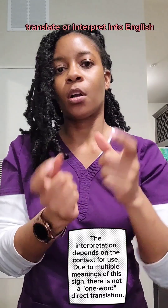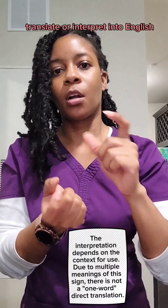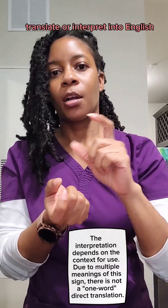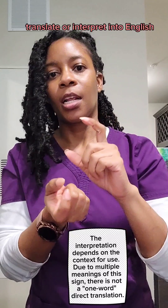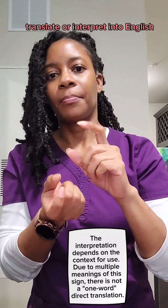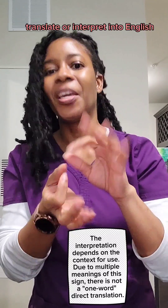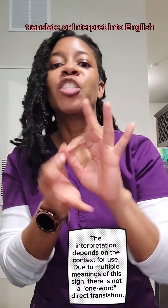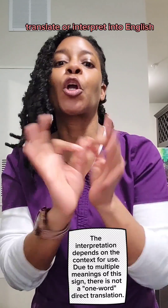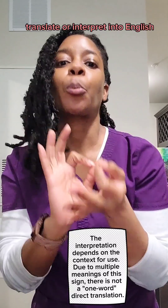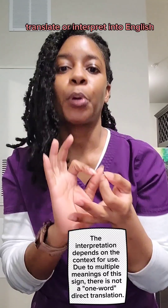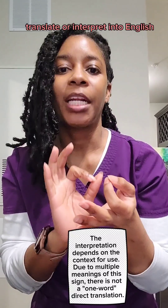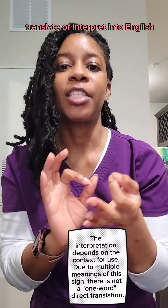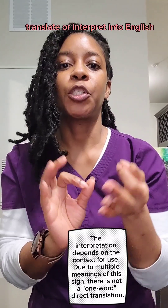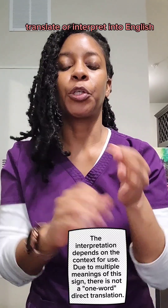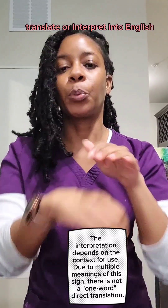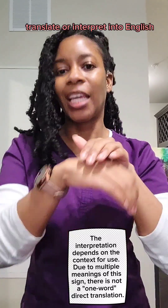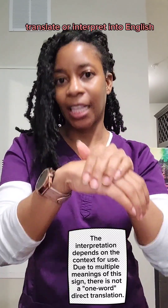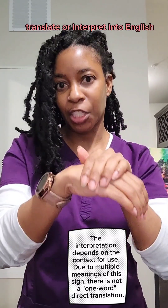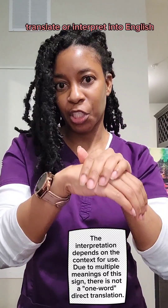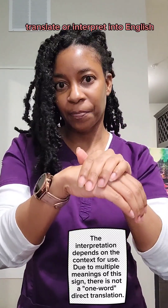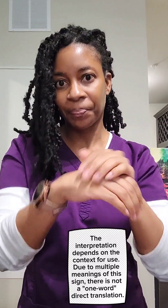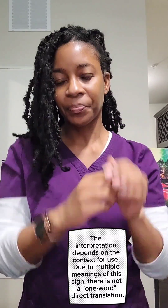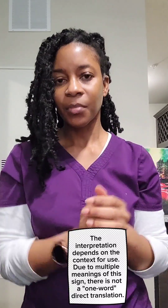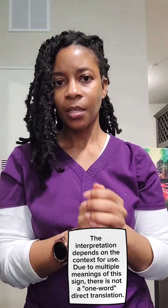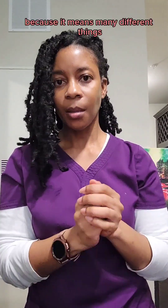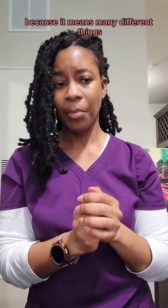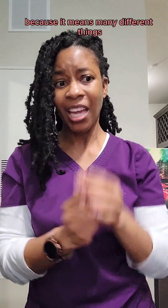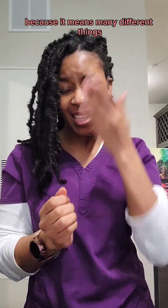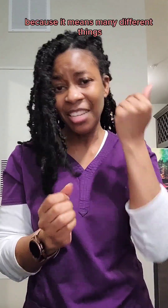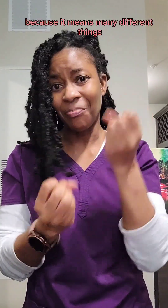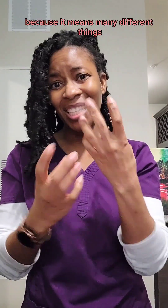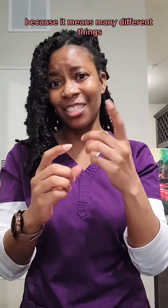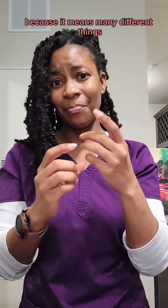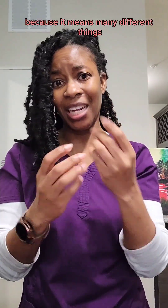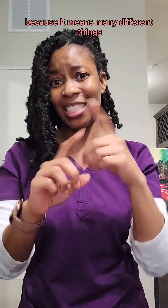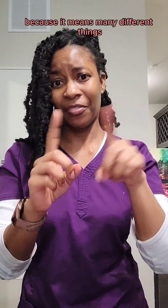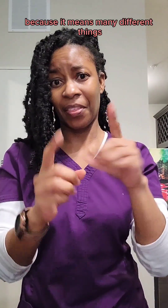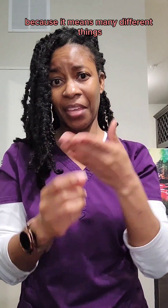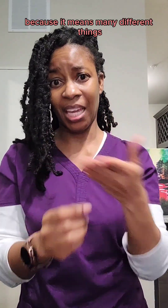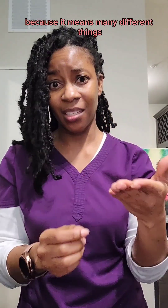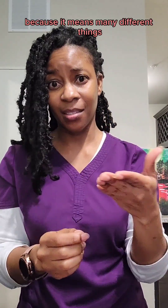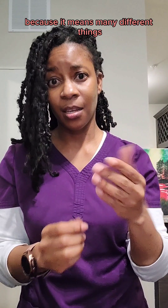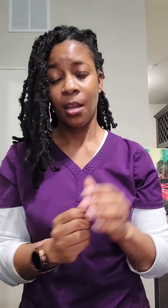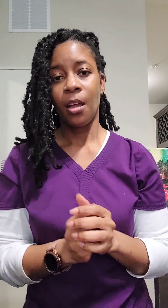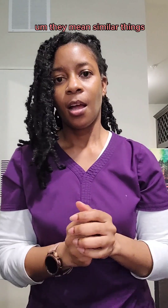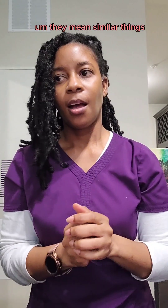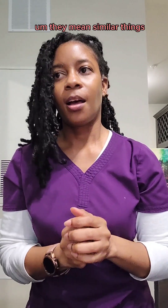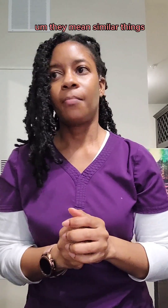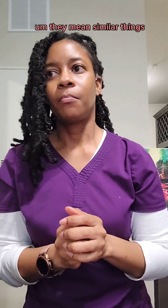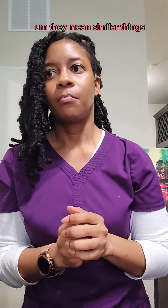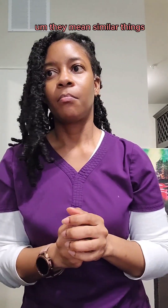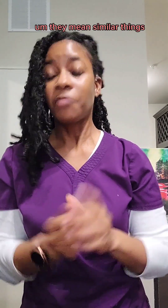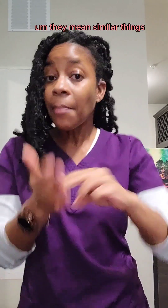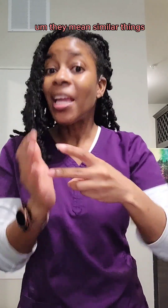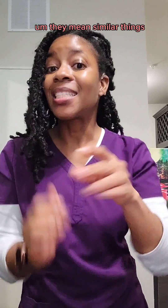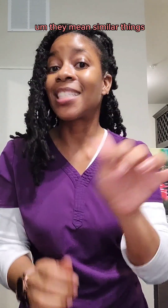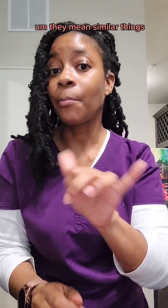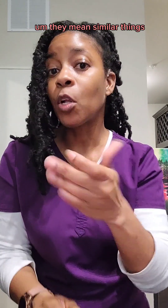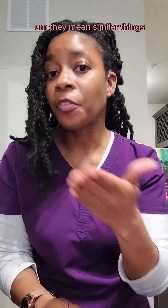or interpret into English because it means many different things. They mean similar things,